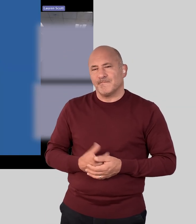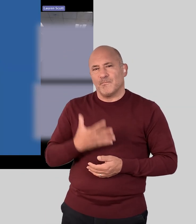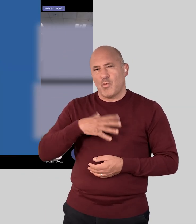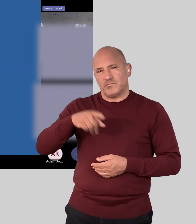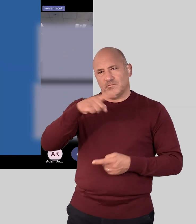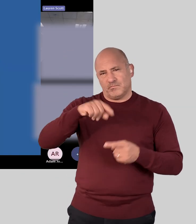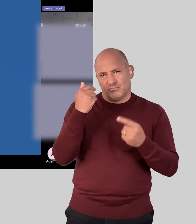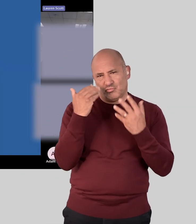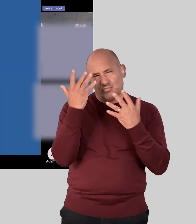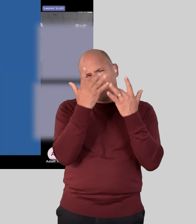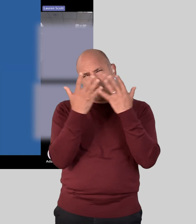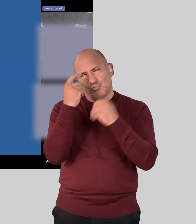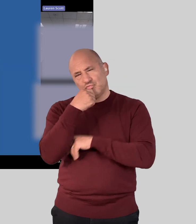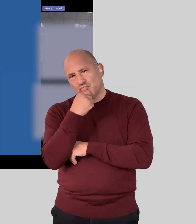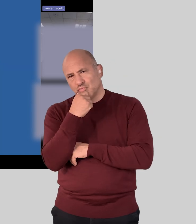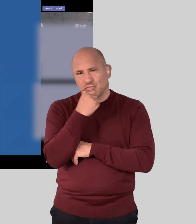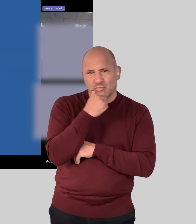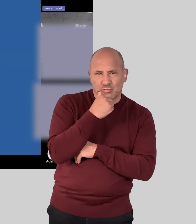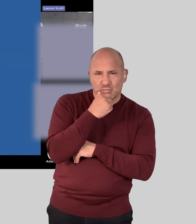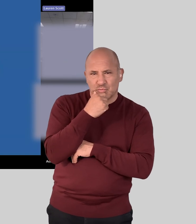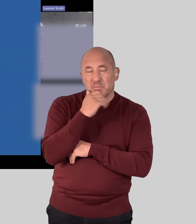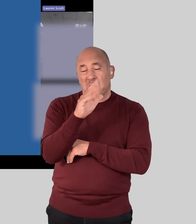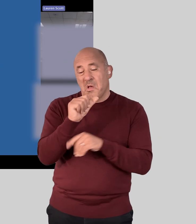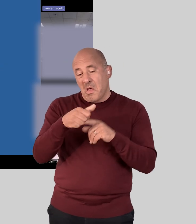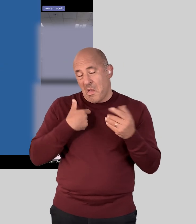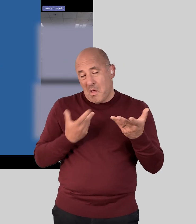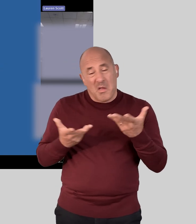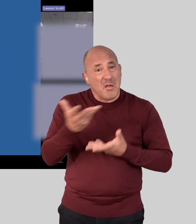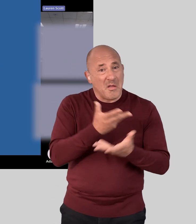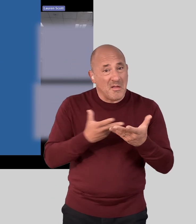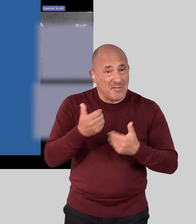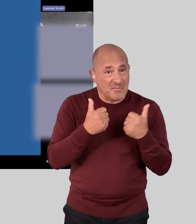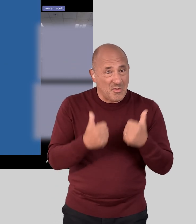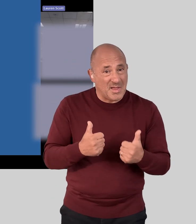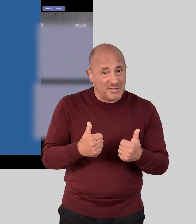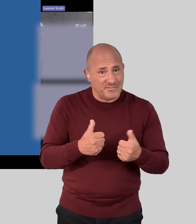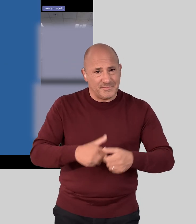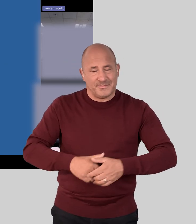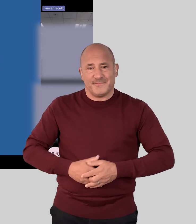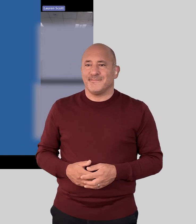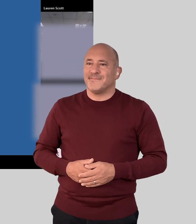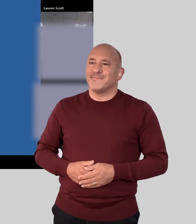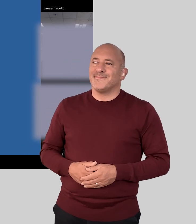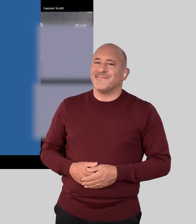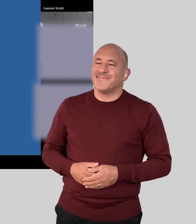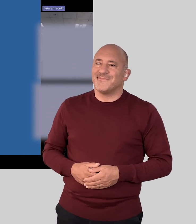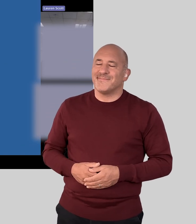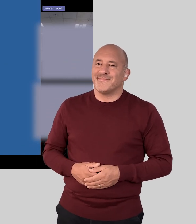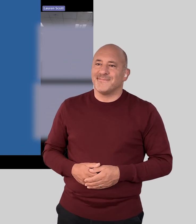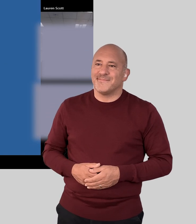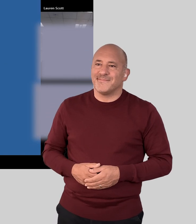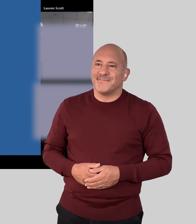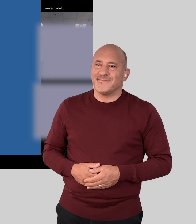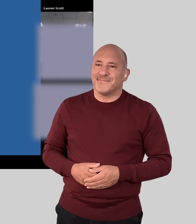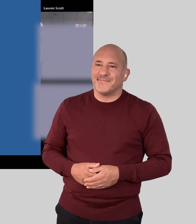So yeah, just have a moment to think about that, and then we can discuss some things.